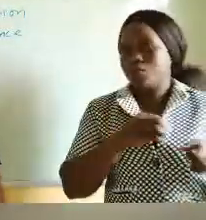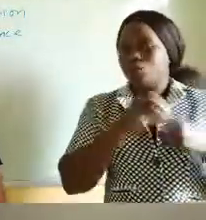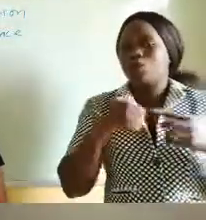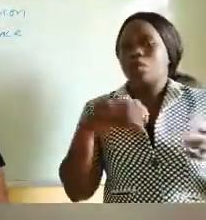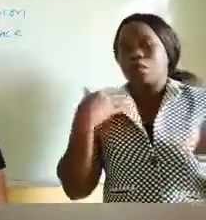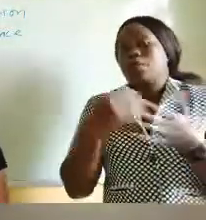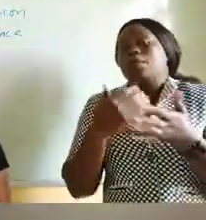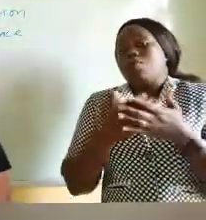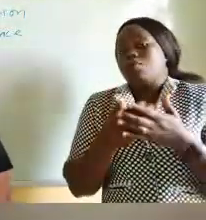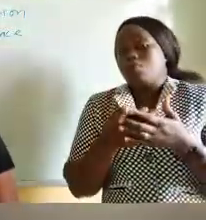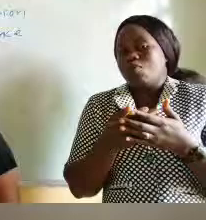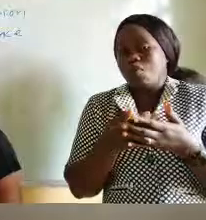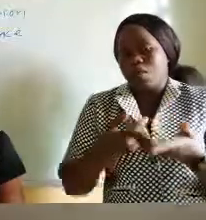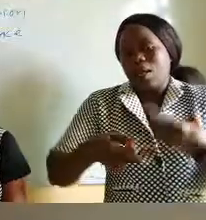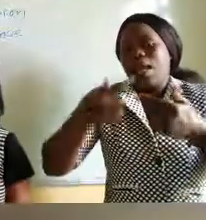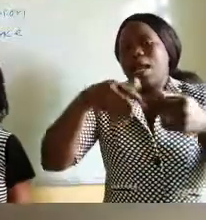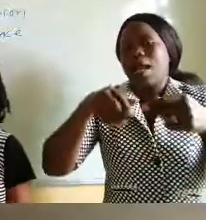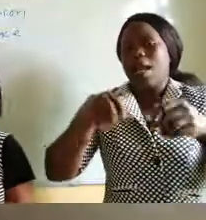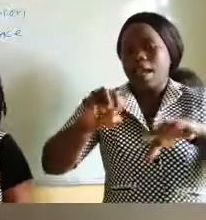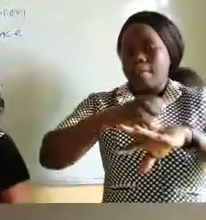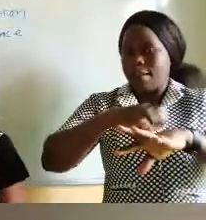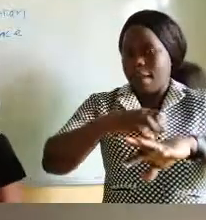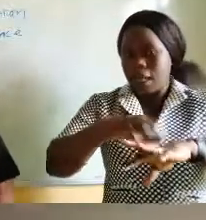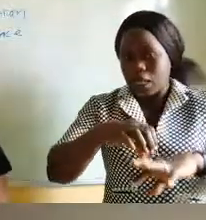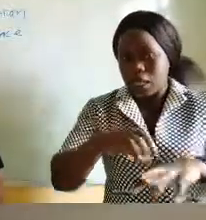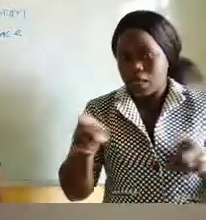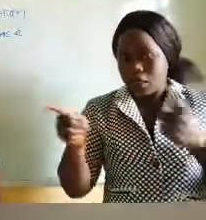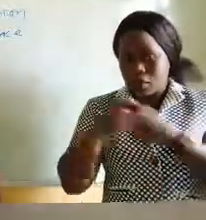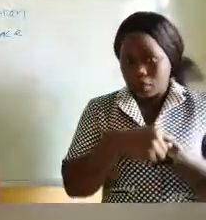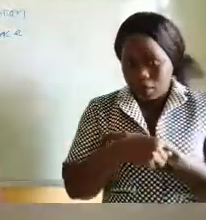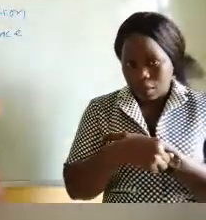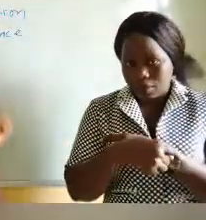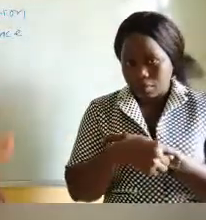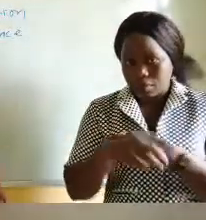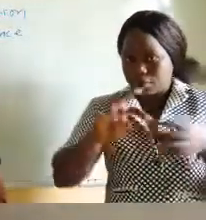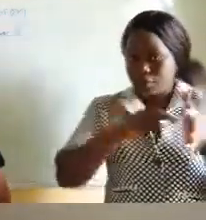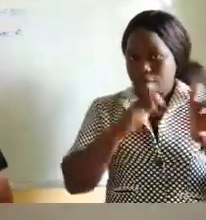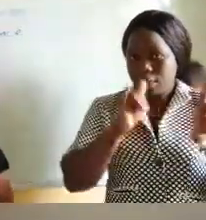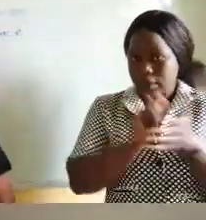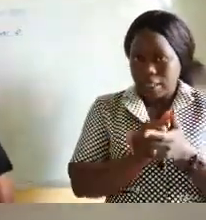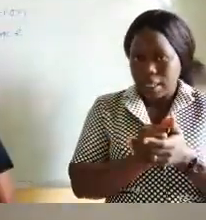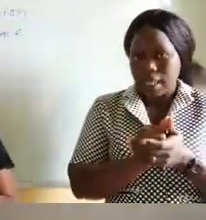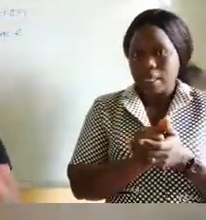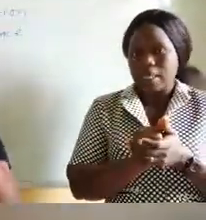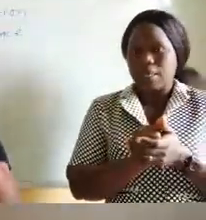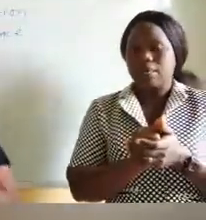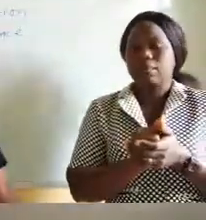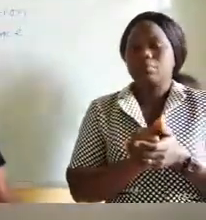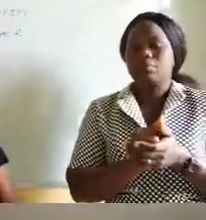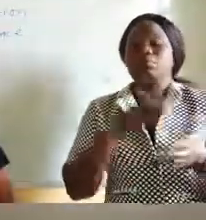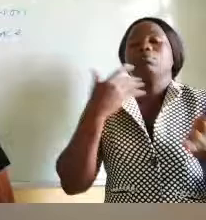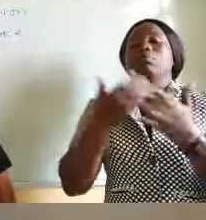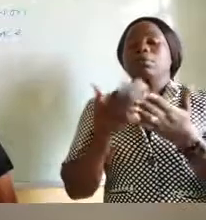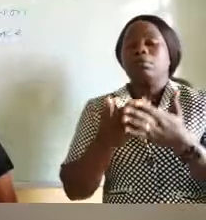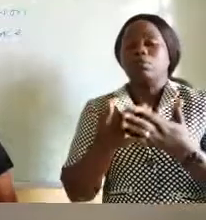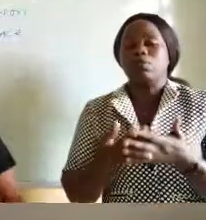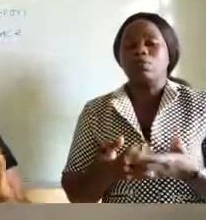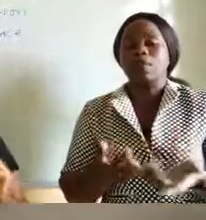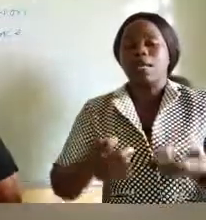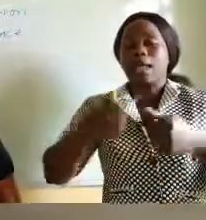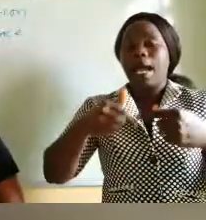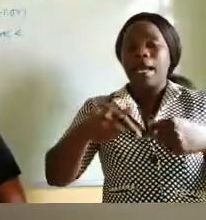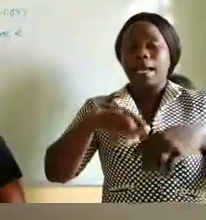morning arrived early today. Morning arrived early today. That means the day broke early. The sun came out very